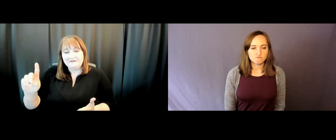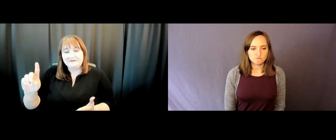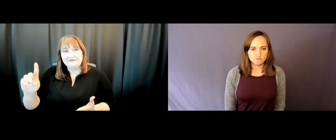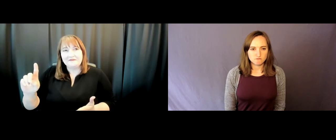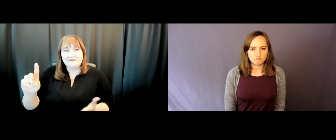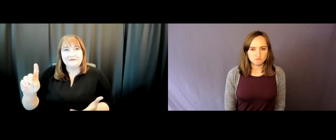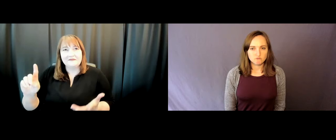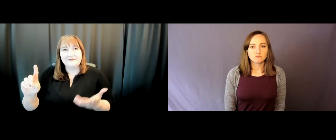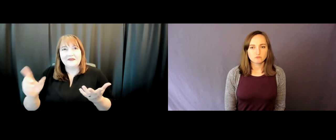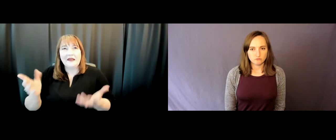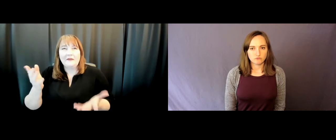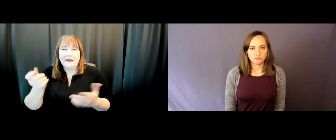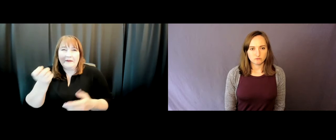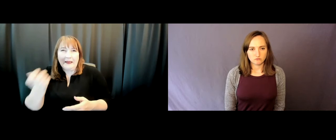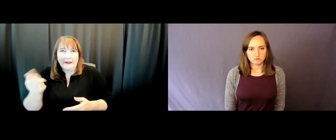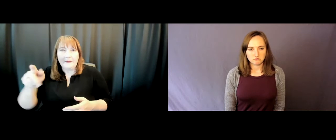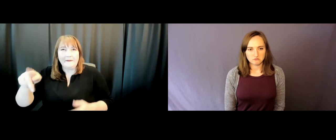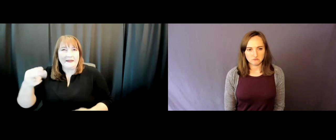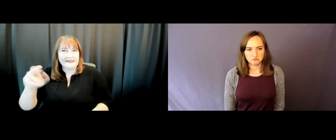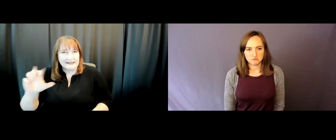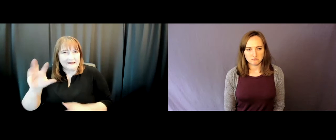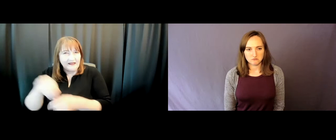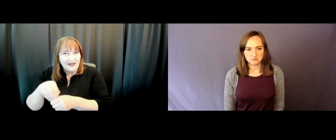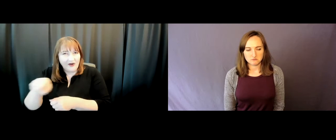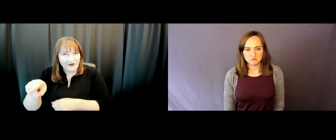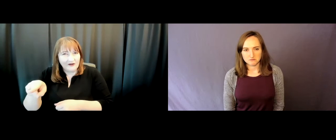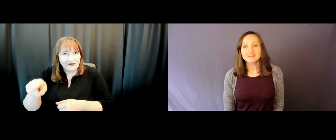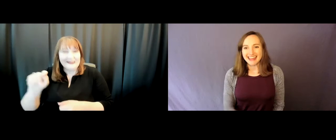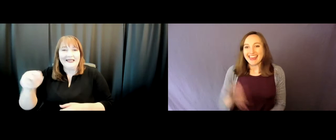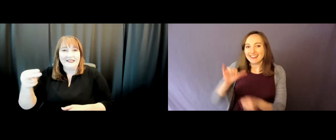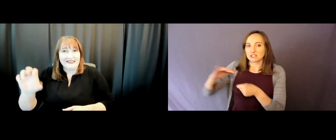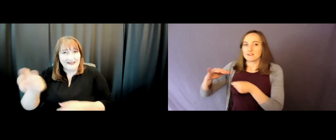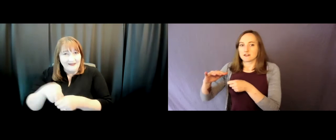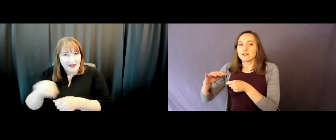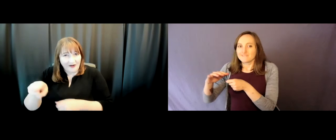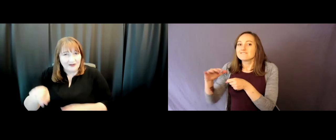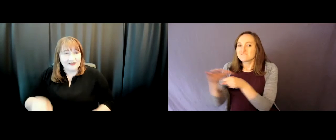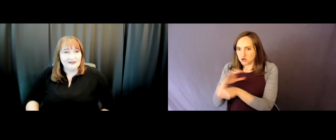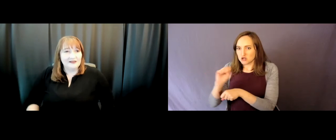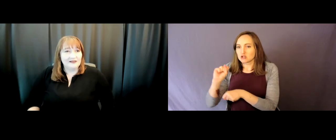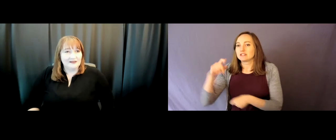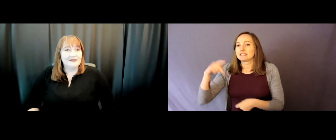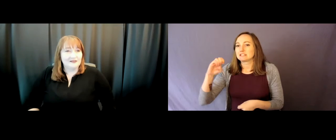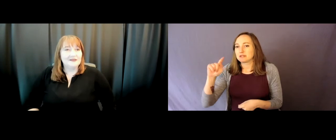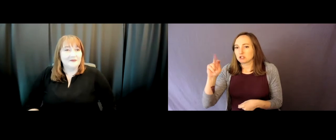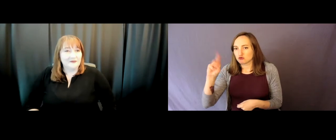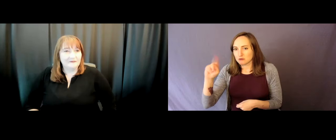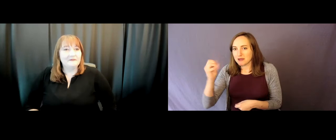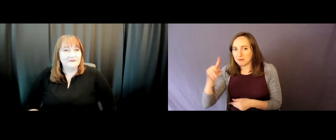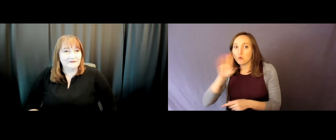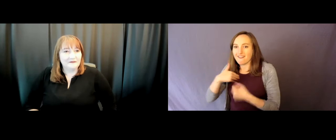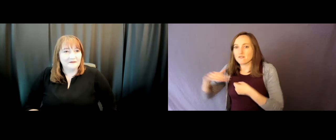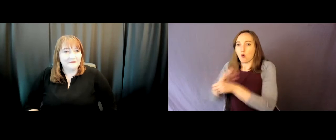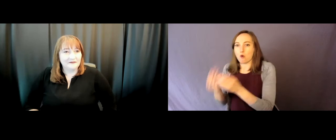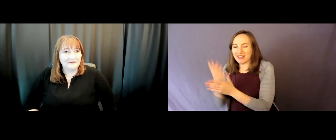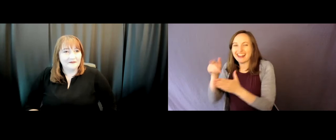there may be trace amounts of THC in it. Right, that's the full spectrum hemp. Yes, Okay. The full spectrum hemp will have the whole plant, which